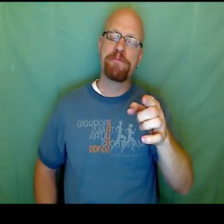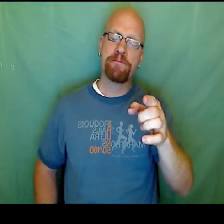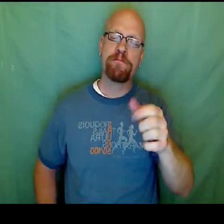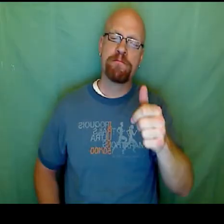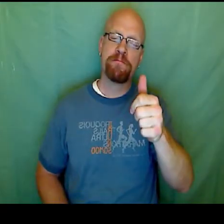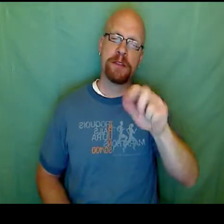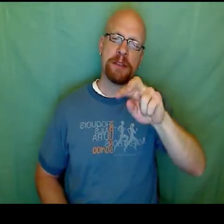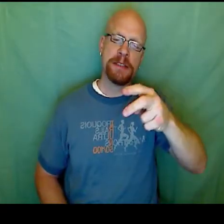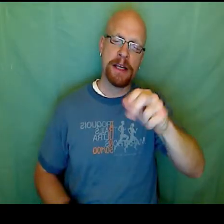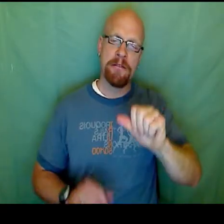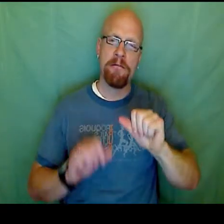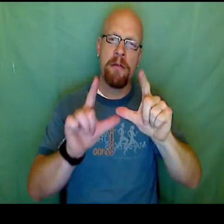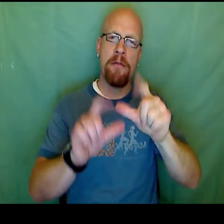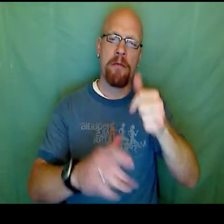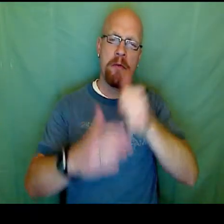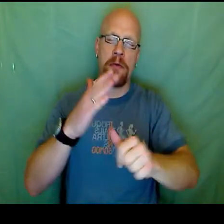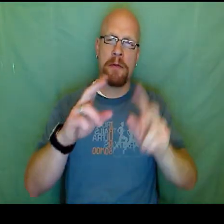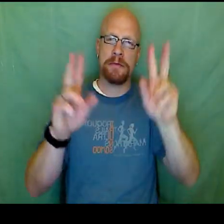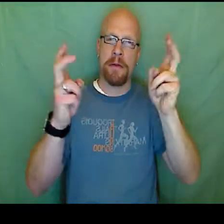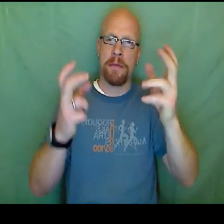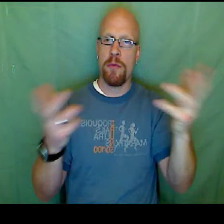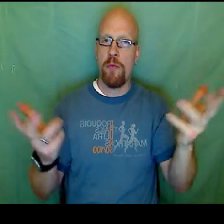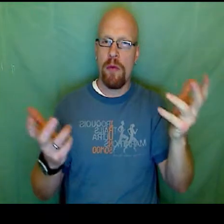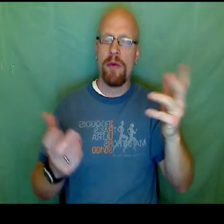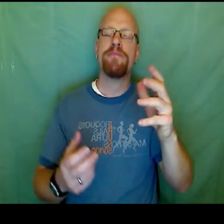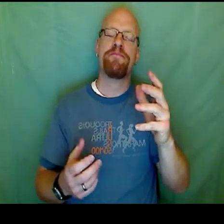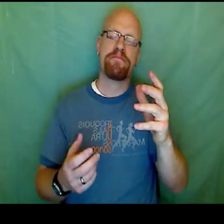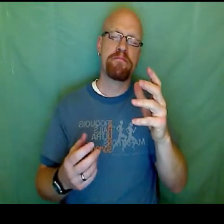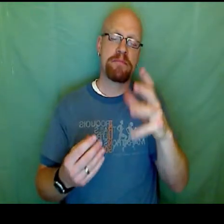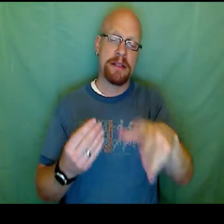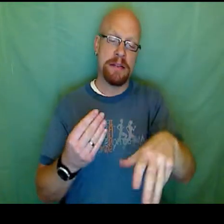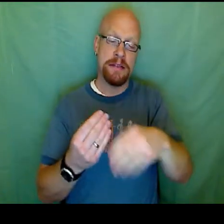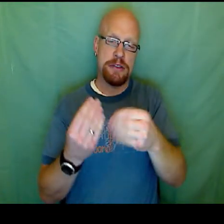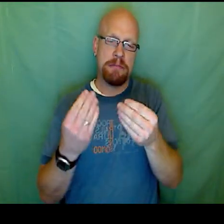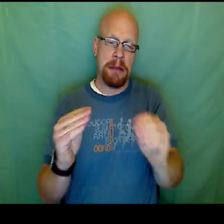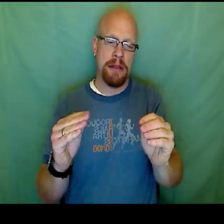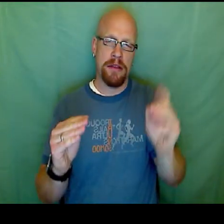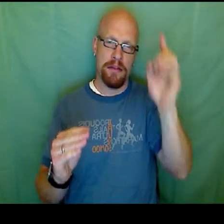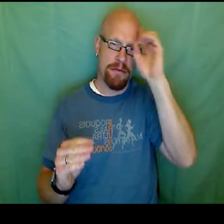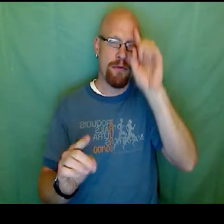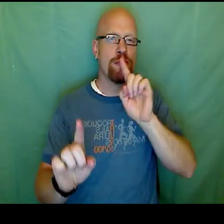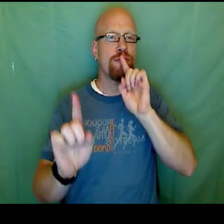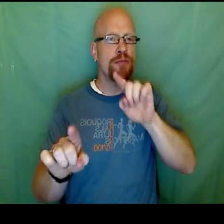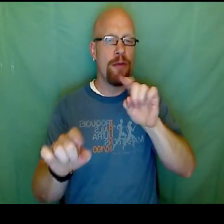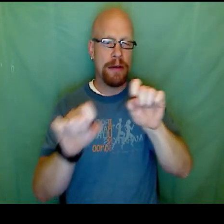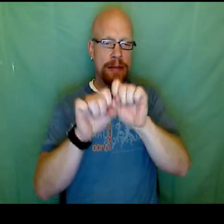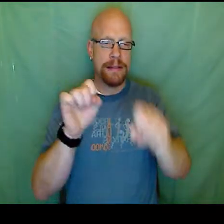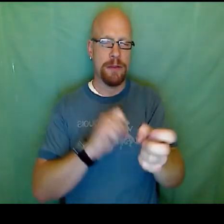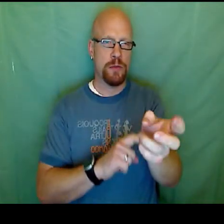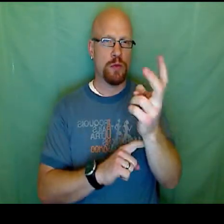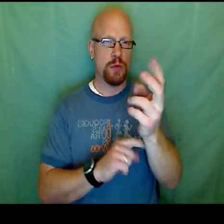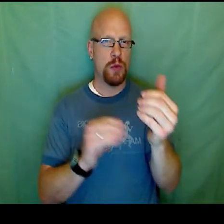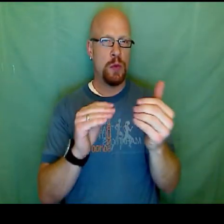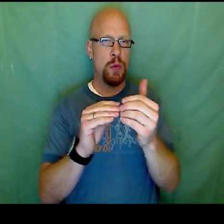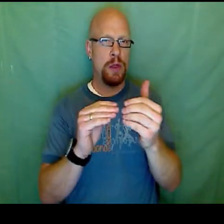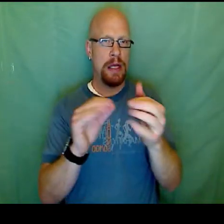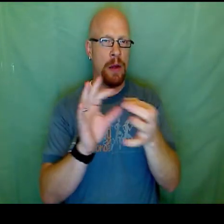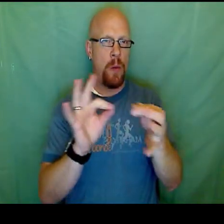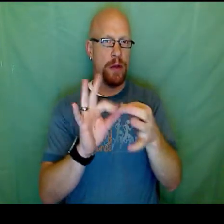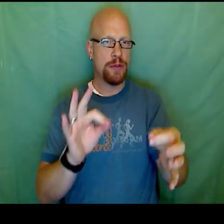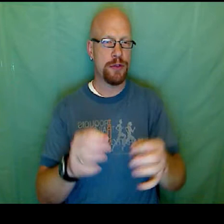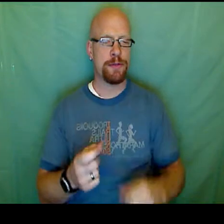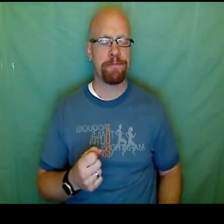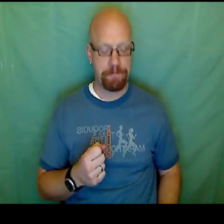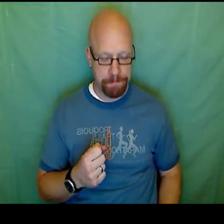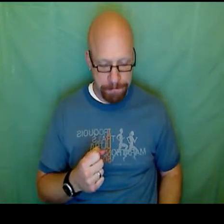Hello again. This is our second vlog under the topic of the addition or elimination